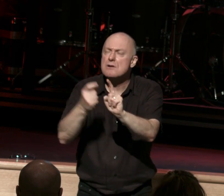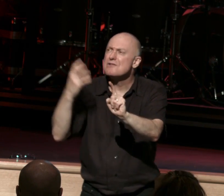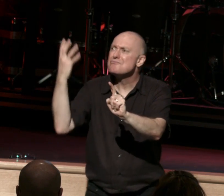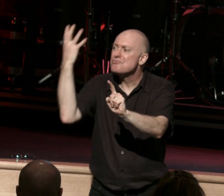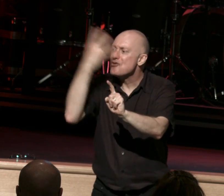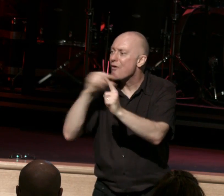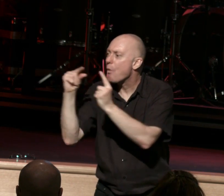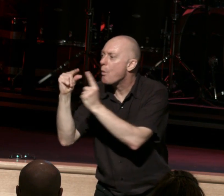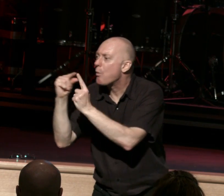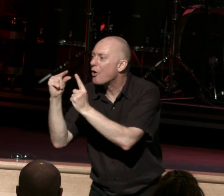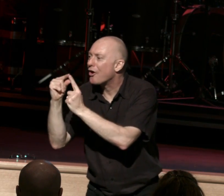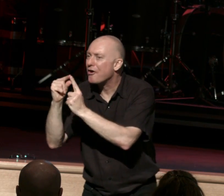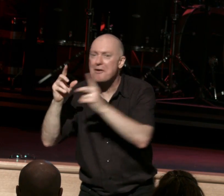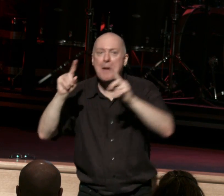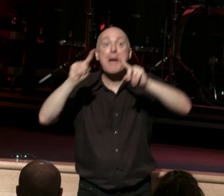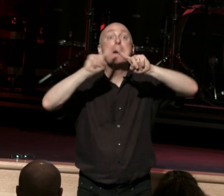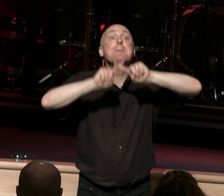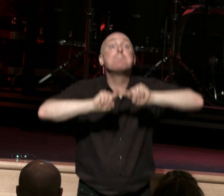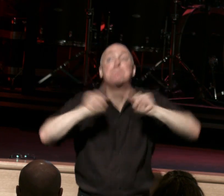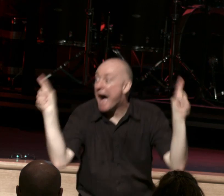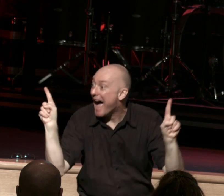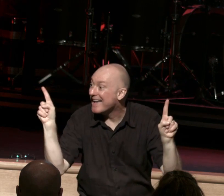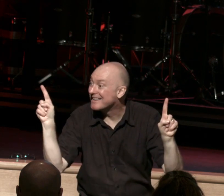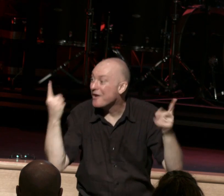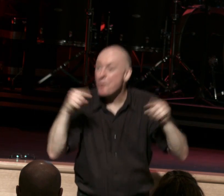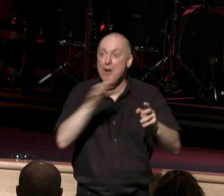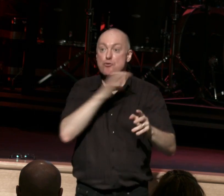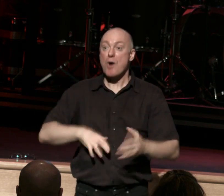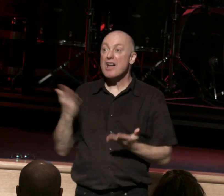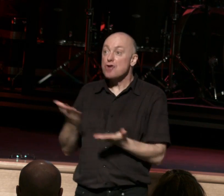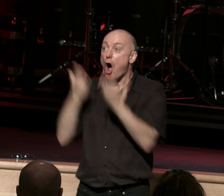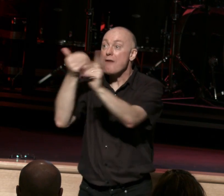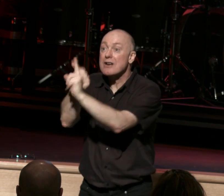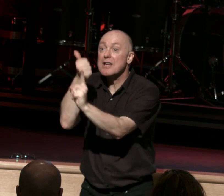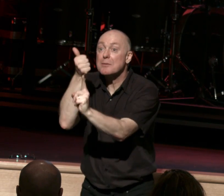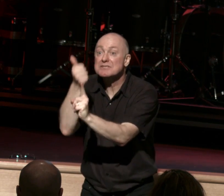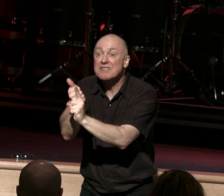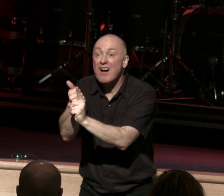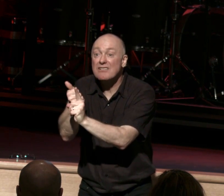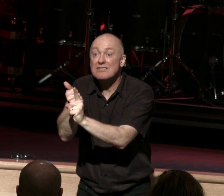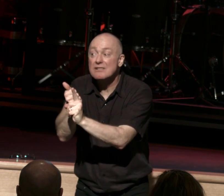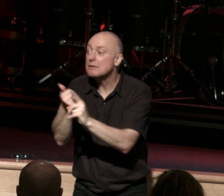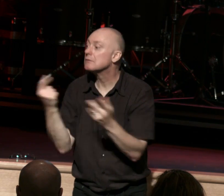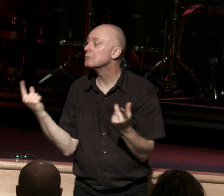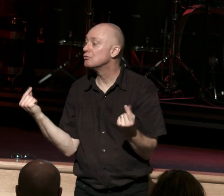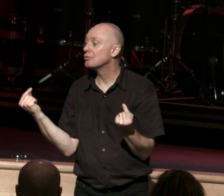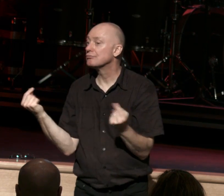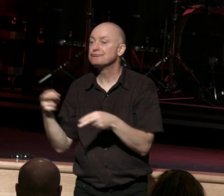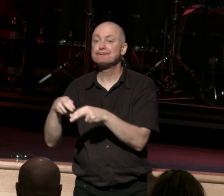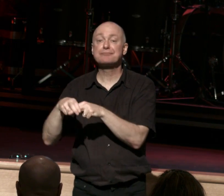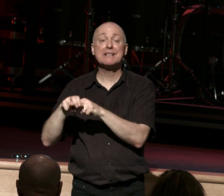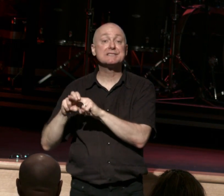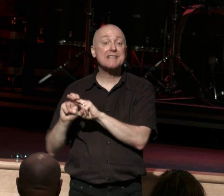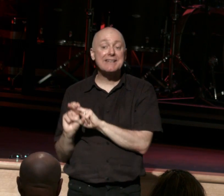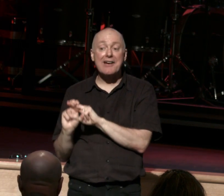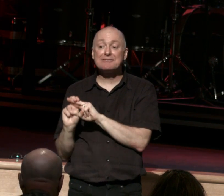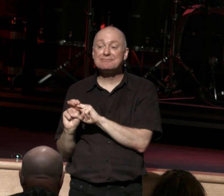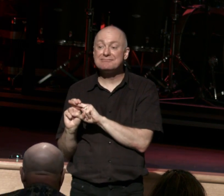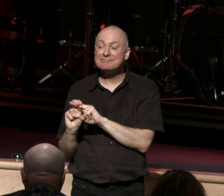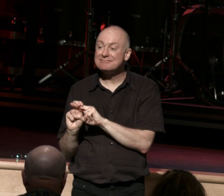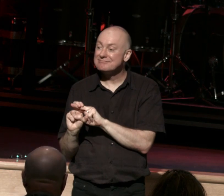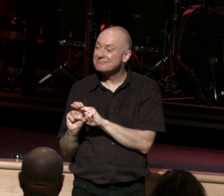a beautiful, beautiful word there in the word but. When Christ offered himself, he sat